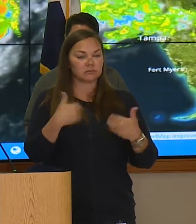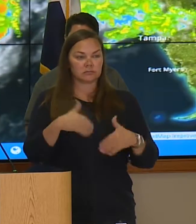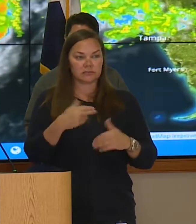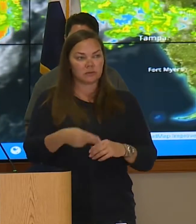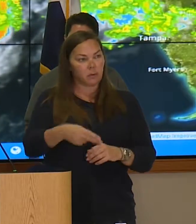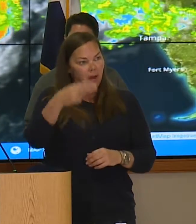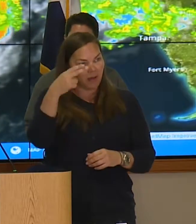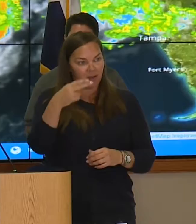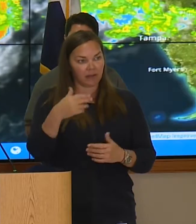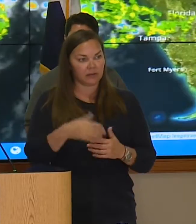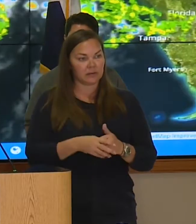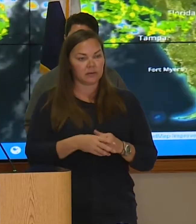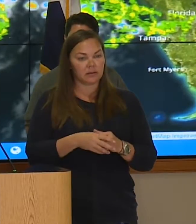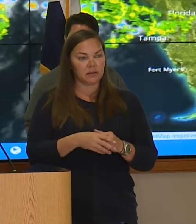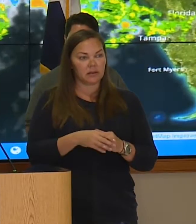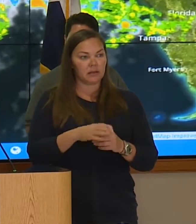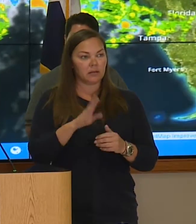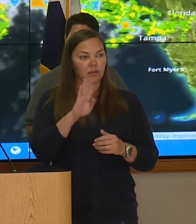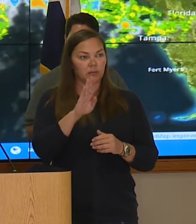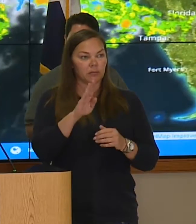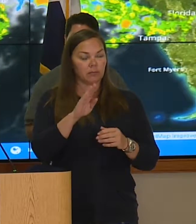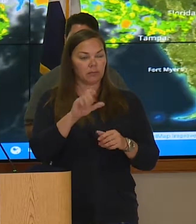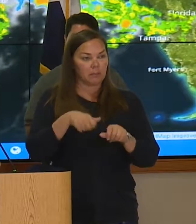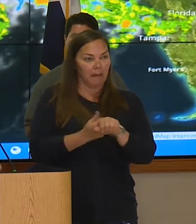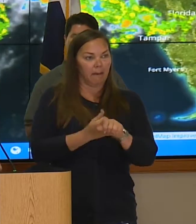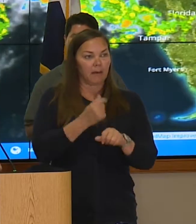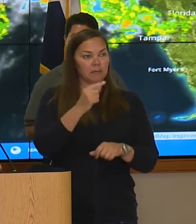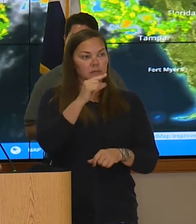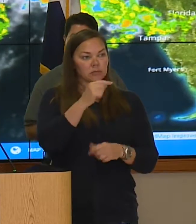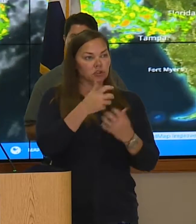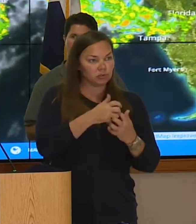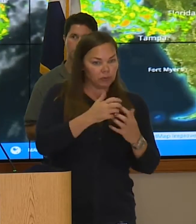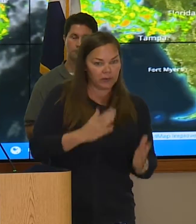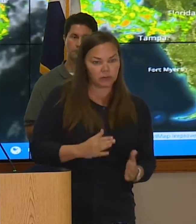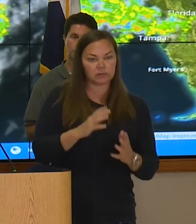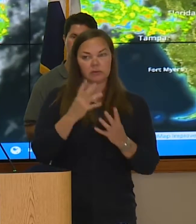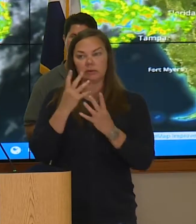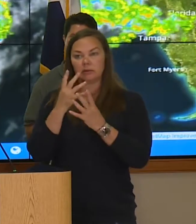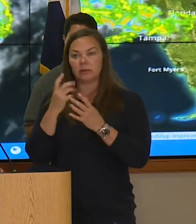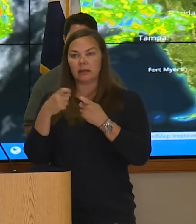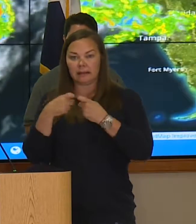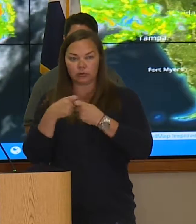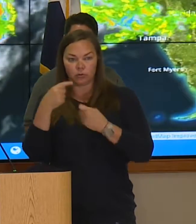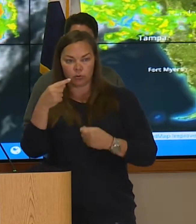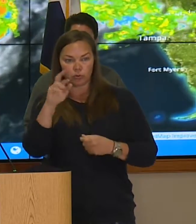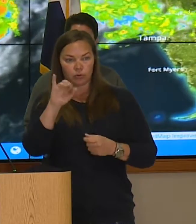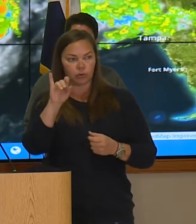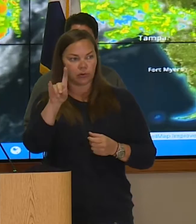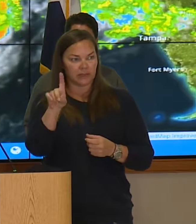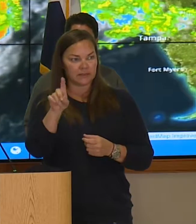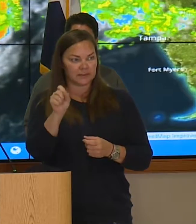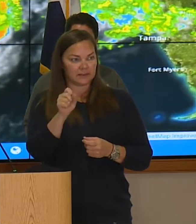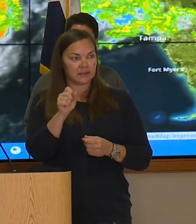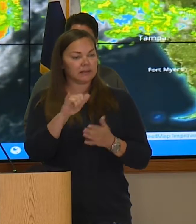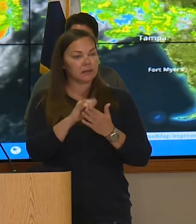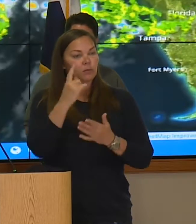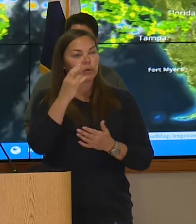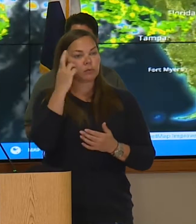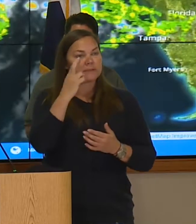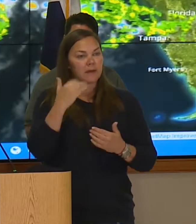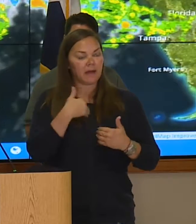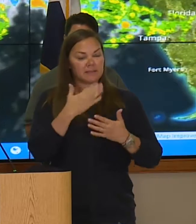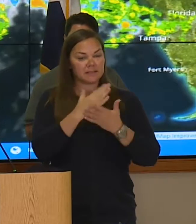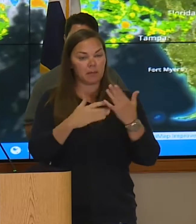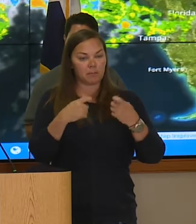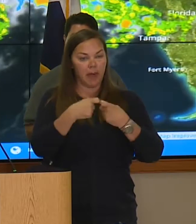in locations. Backup generators, electrical grids. That's one reason why we do have some power outages across the